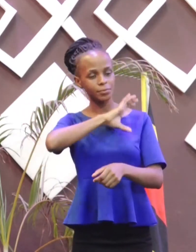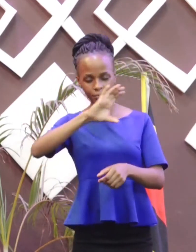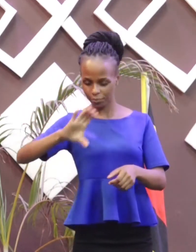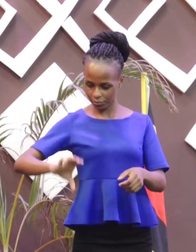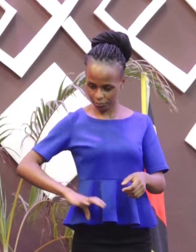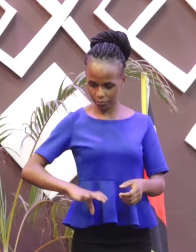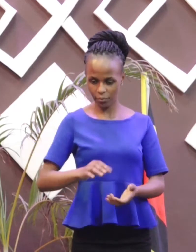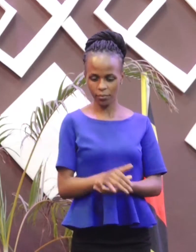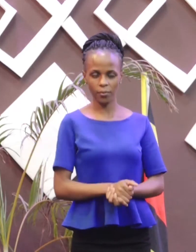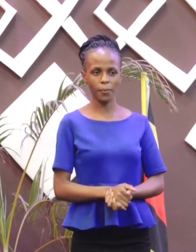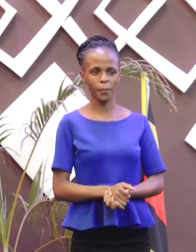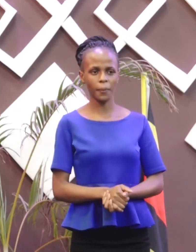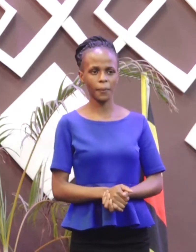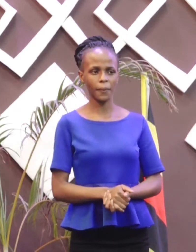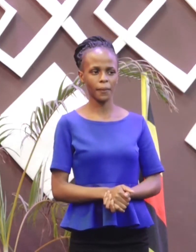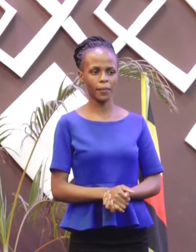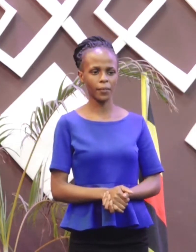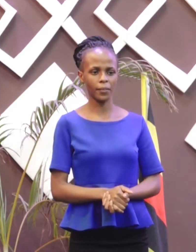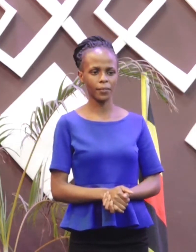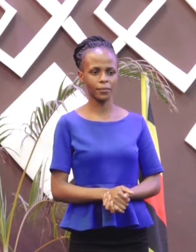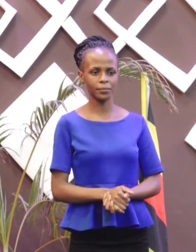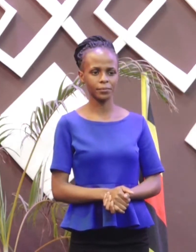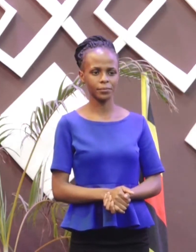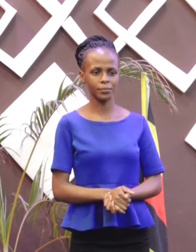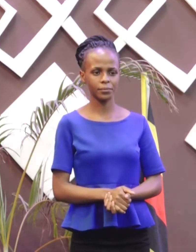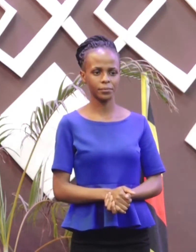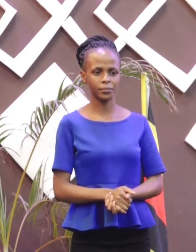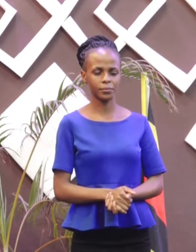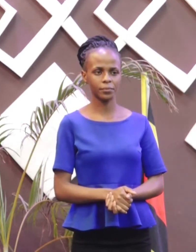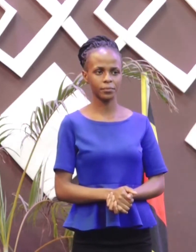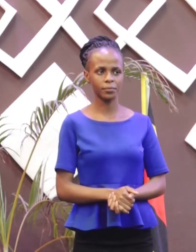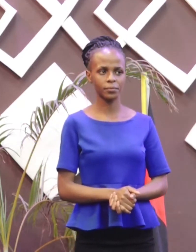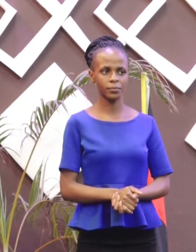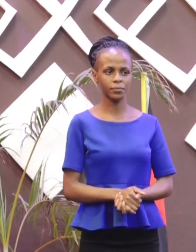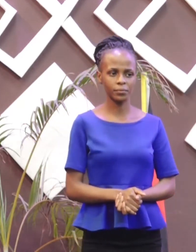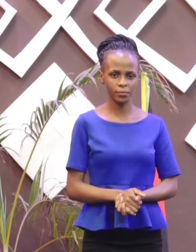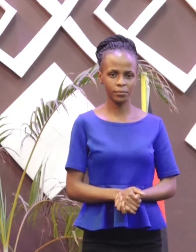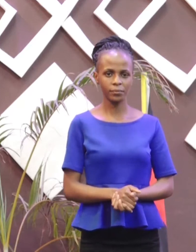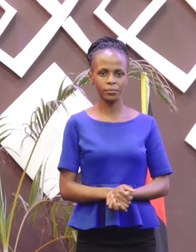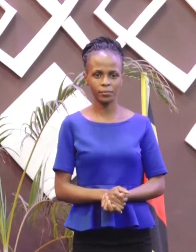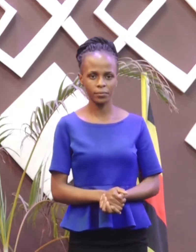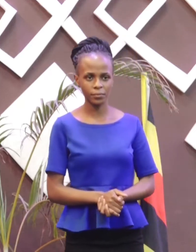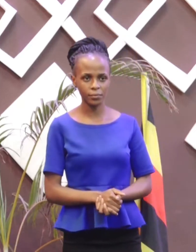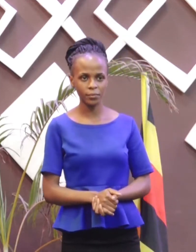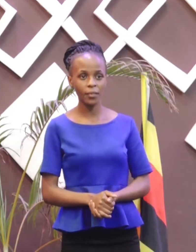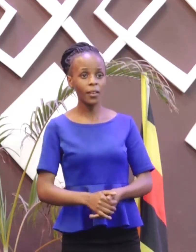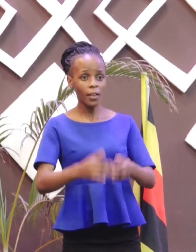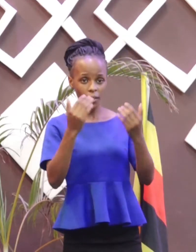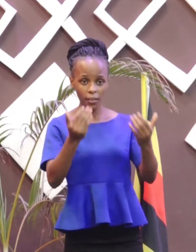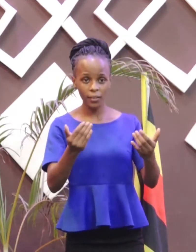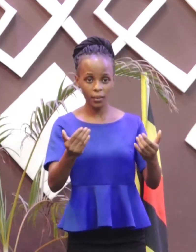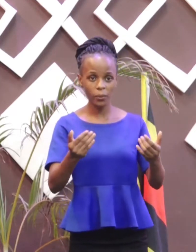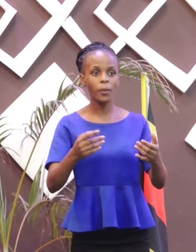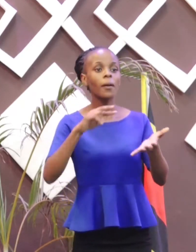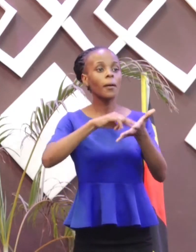Lwe tulituuka okuba omuntu omukulu okutuuka mu kigera eky'obukulu obw'okutuukira kwa Kristo. So